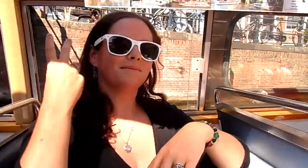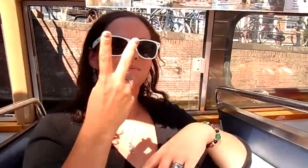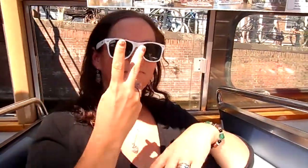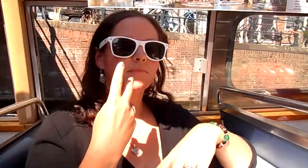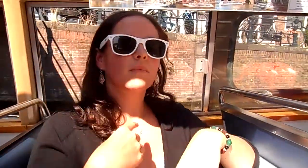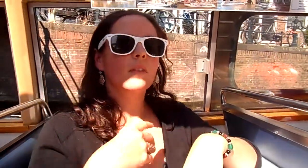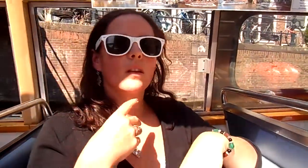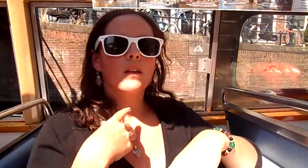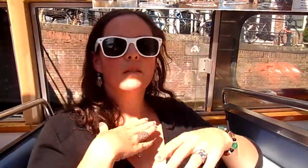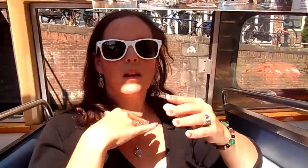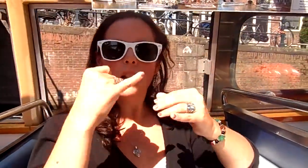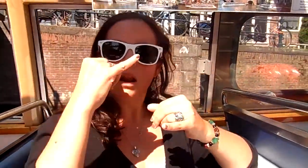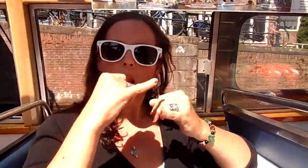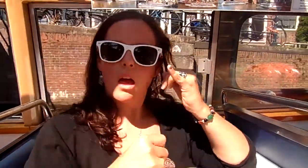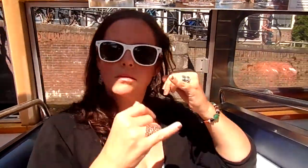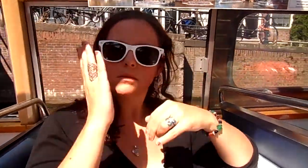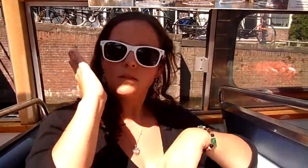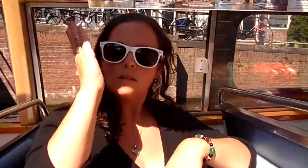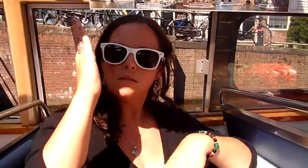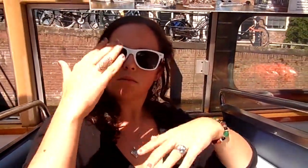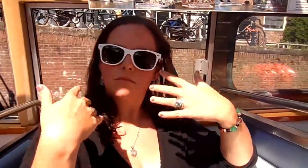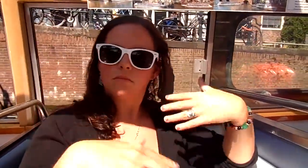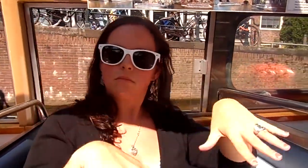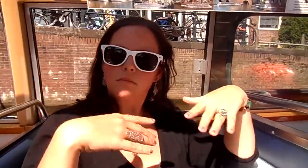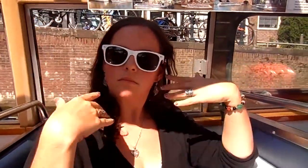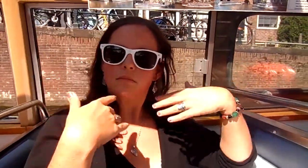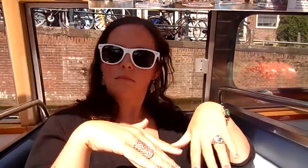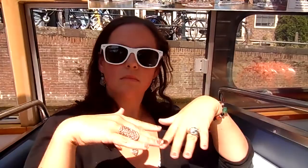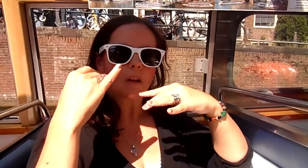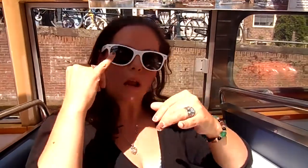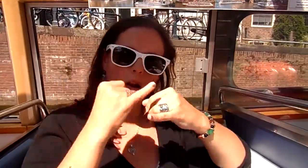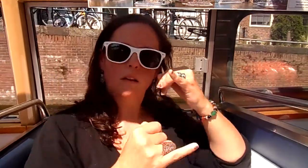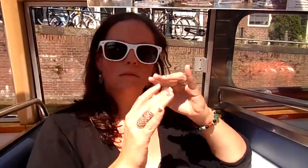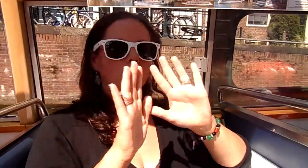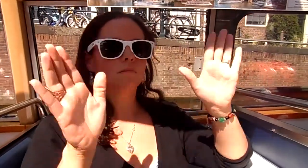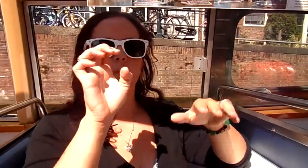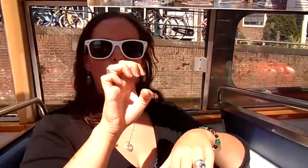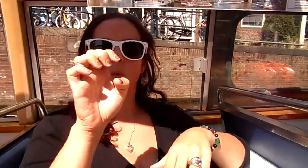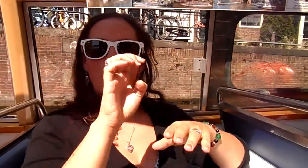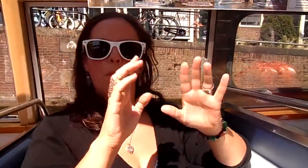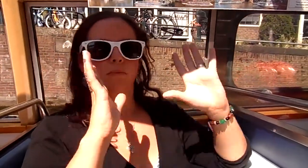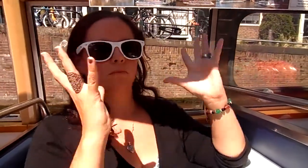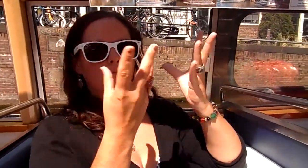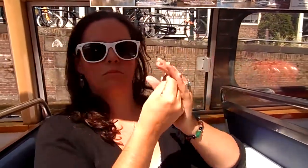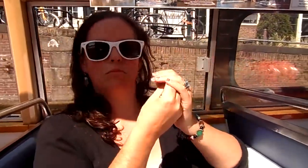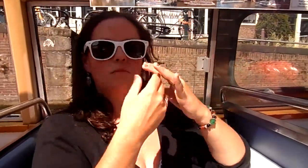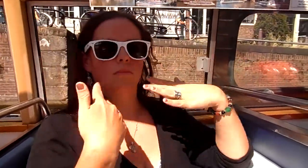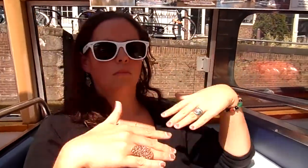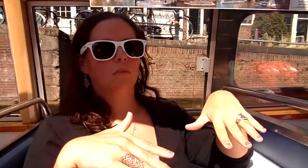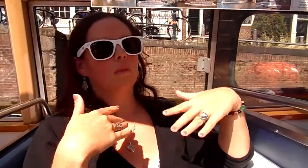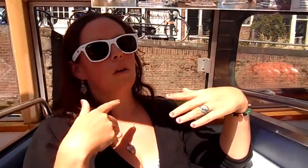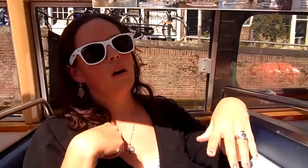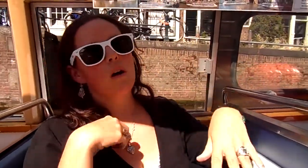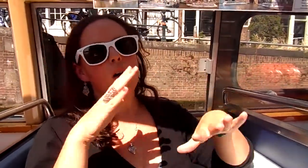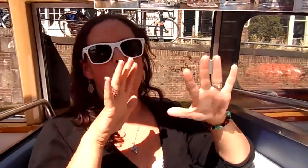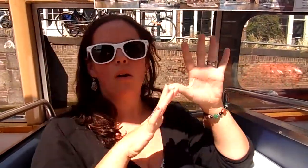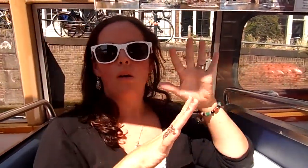to hoist up goods, and it also helped keep the rain out. Regardez les façades des maisons qui se trouvent sur les deux